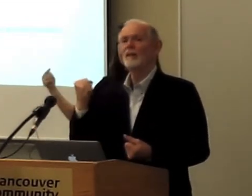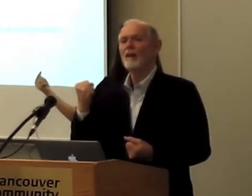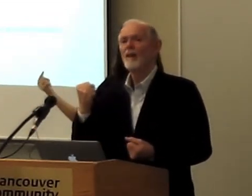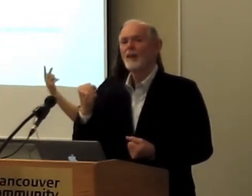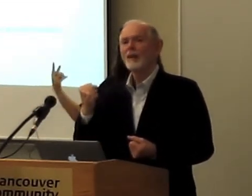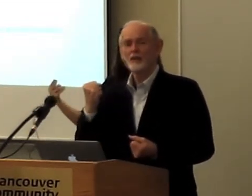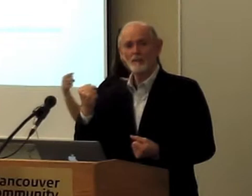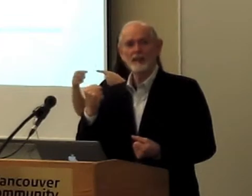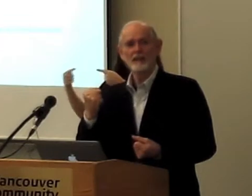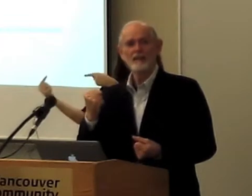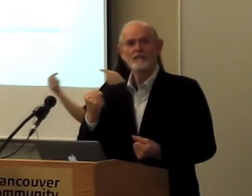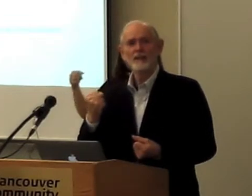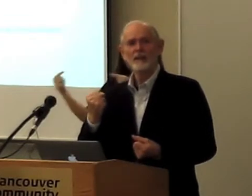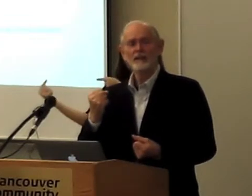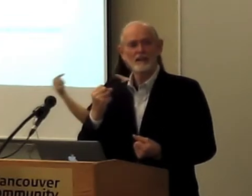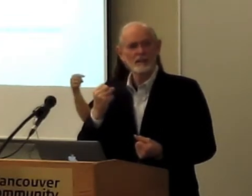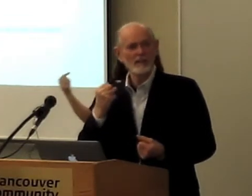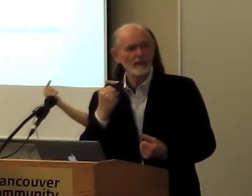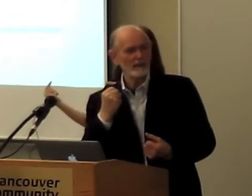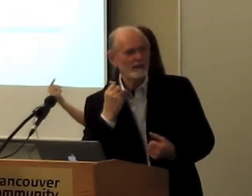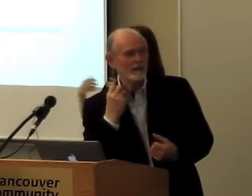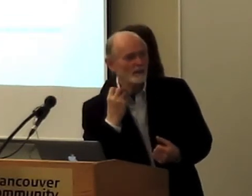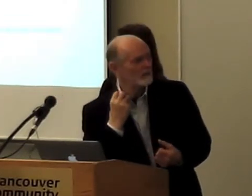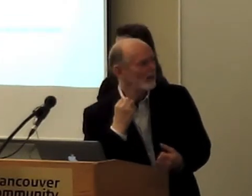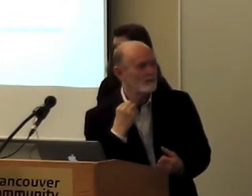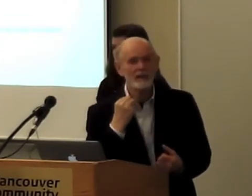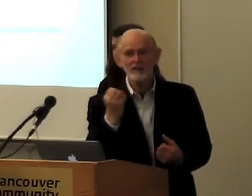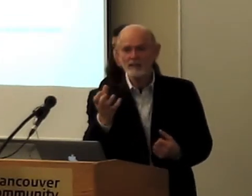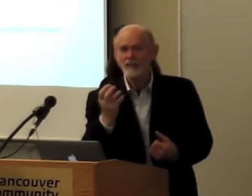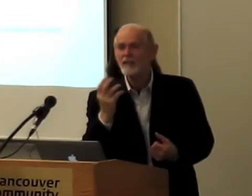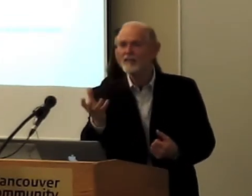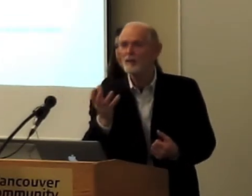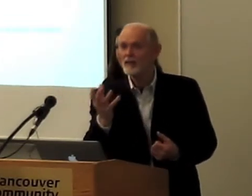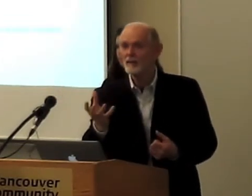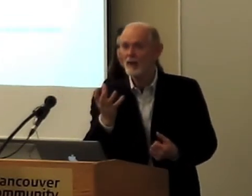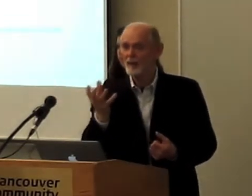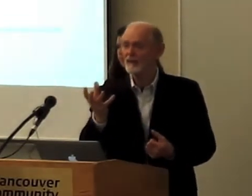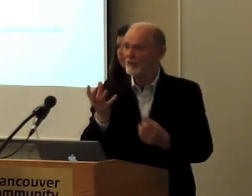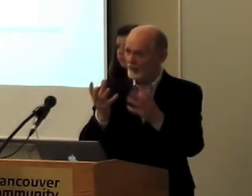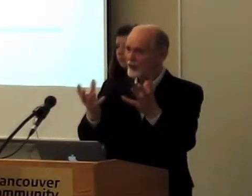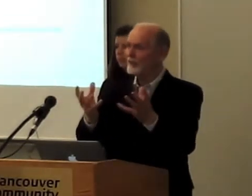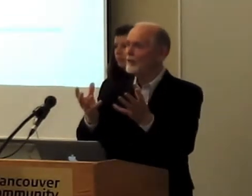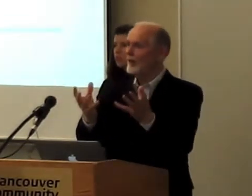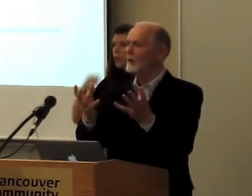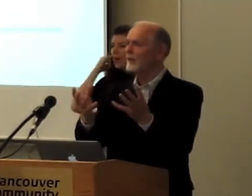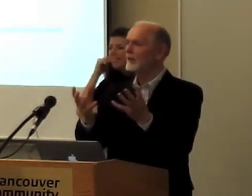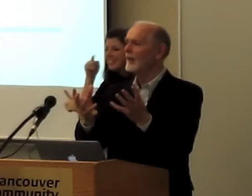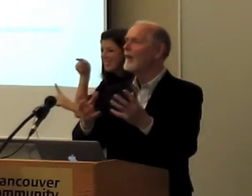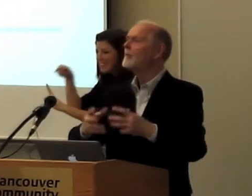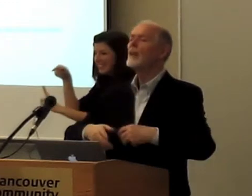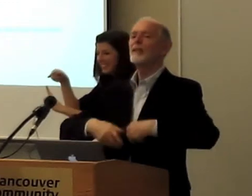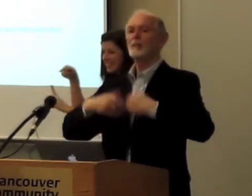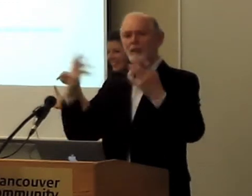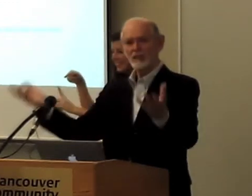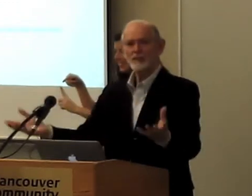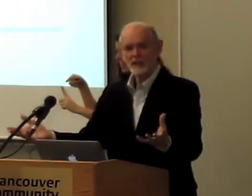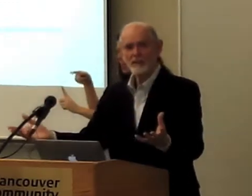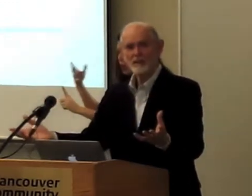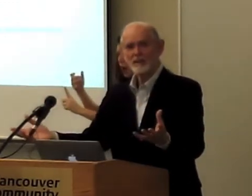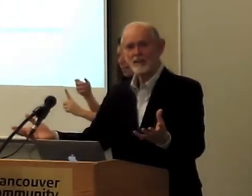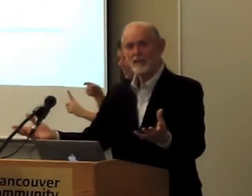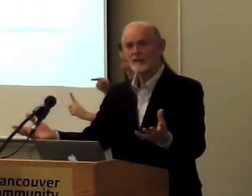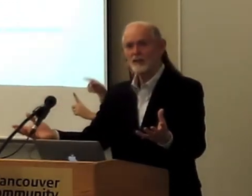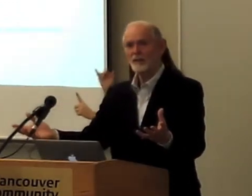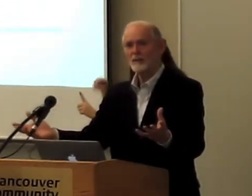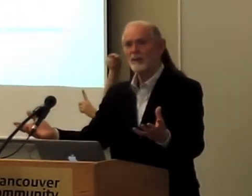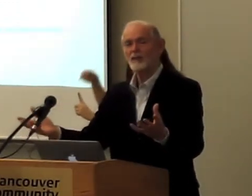engaged in a topic and understand and give them their minds an easy way to initially to grab hold of it, then we need to present